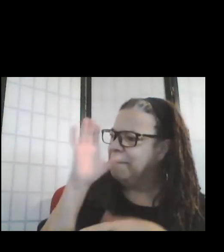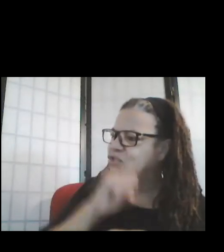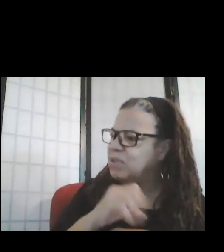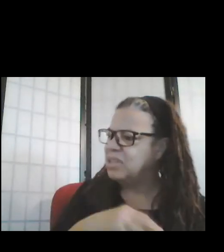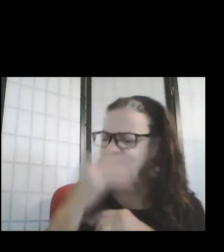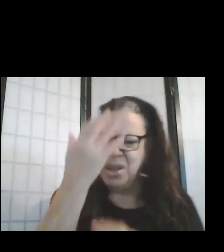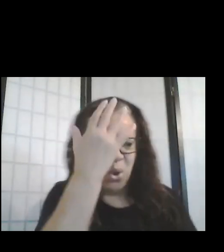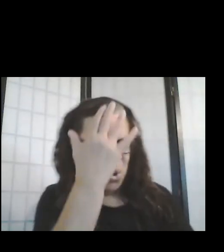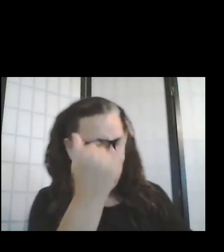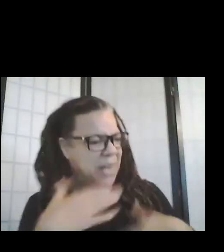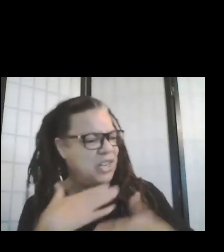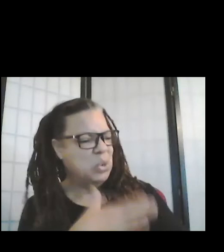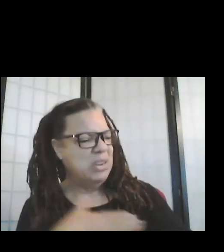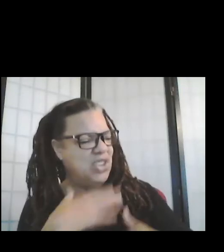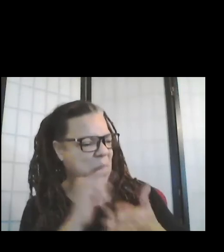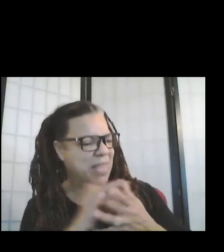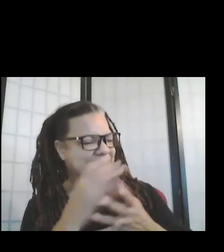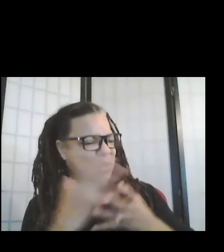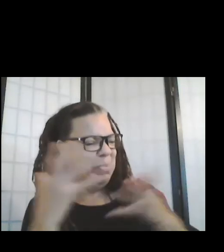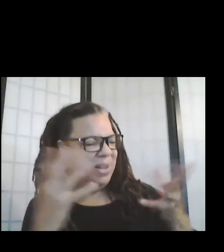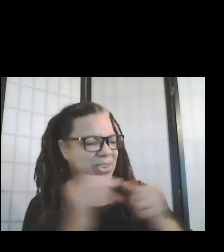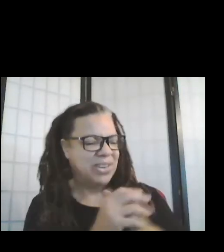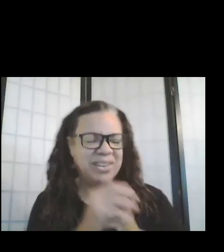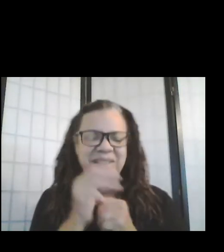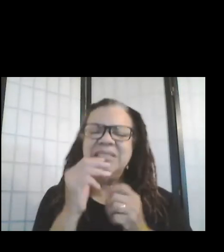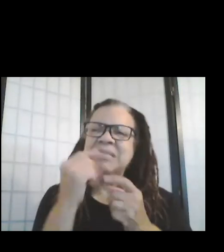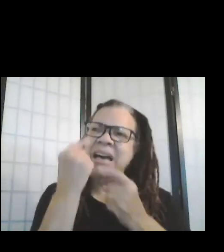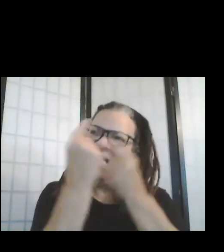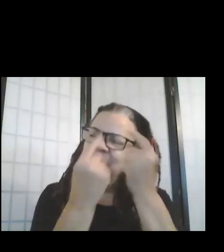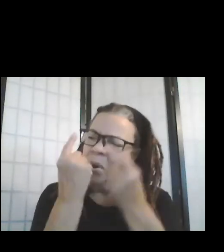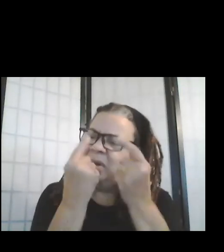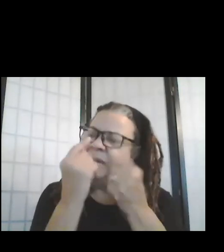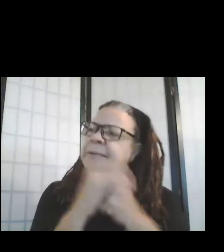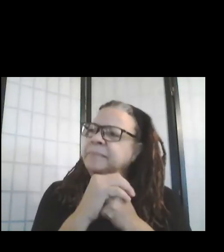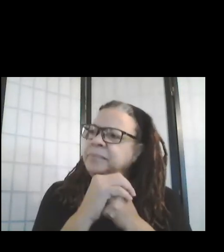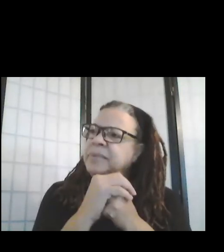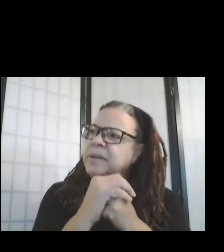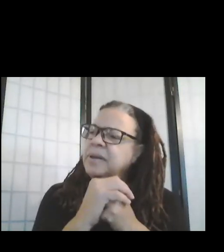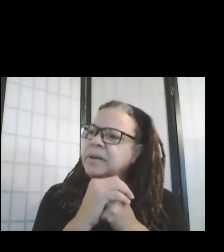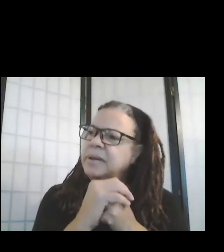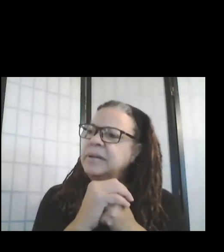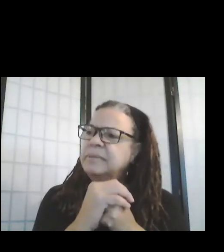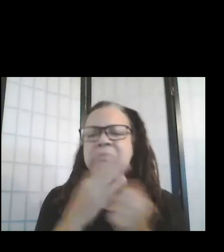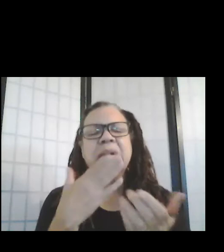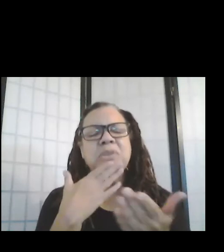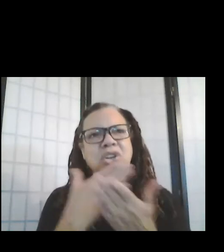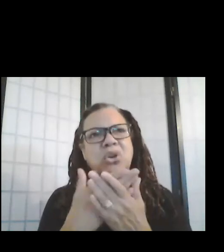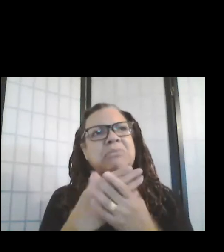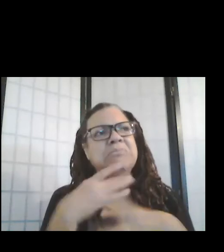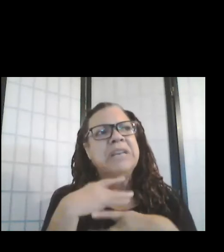enjoy that kind of book so much? Morris thought about that one because it was the first halfway interesting question the guy had